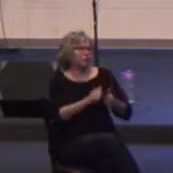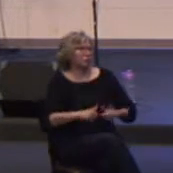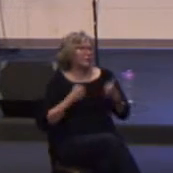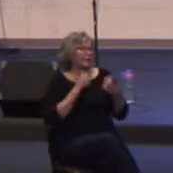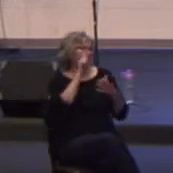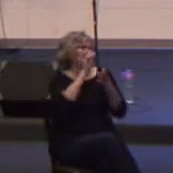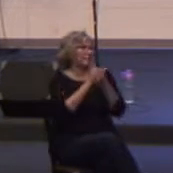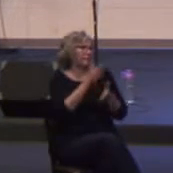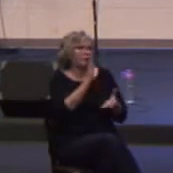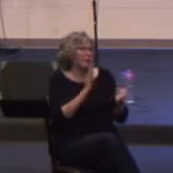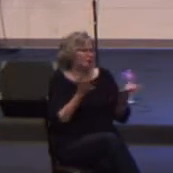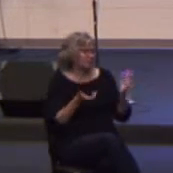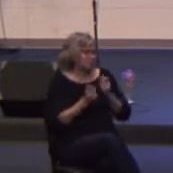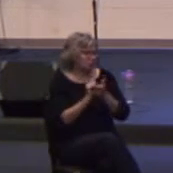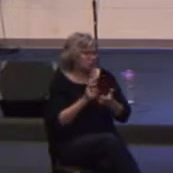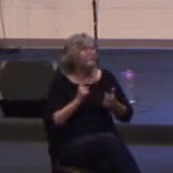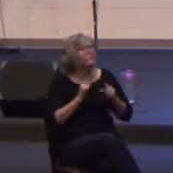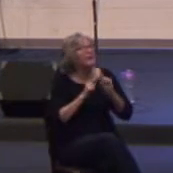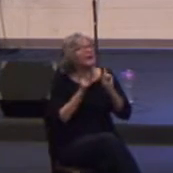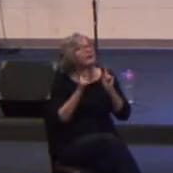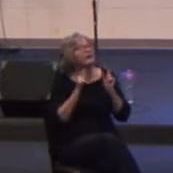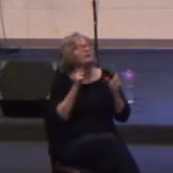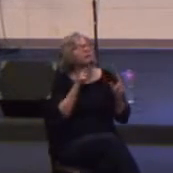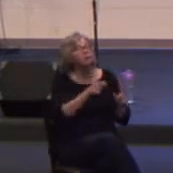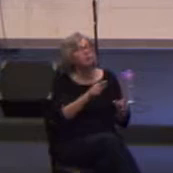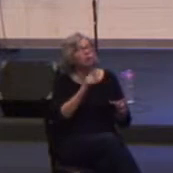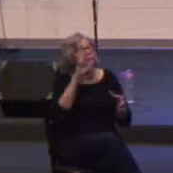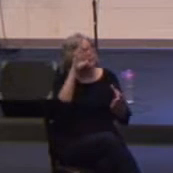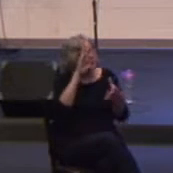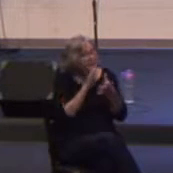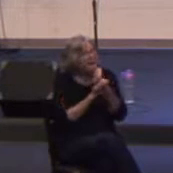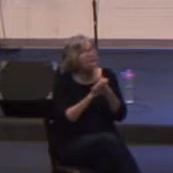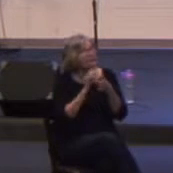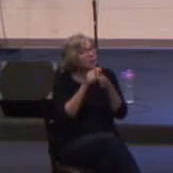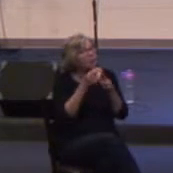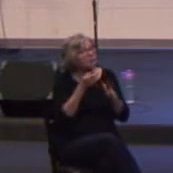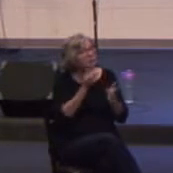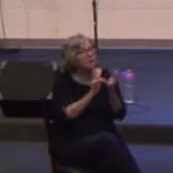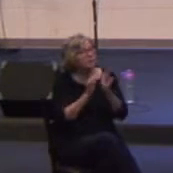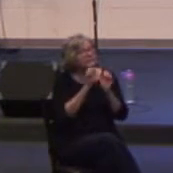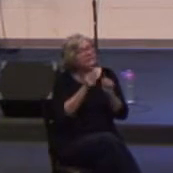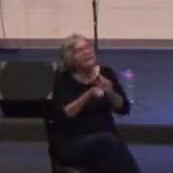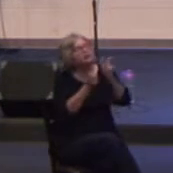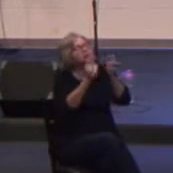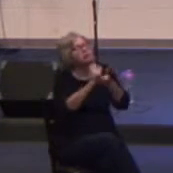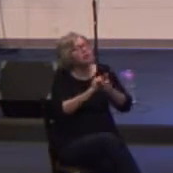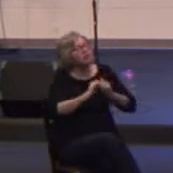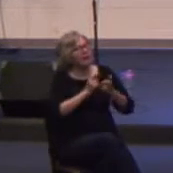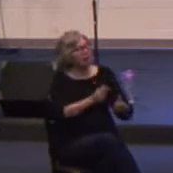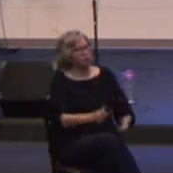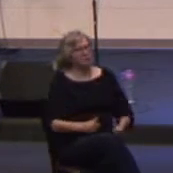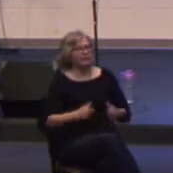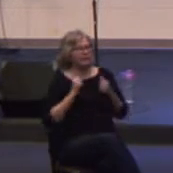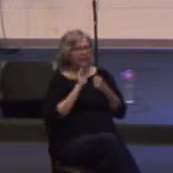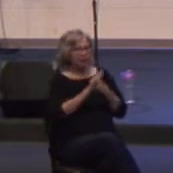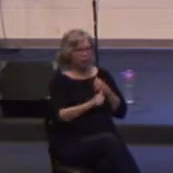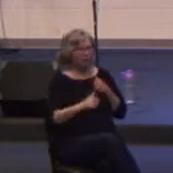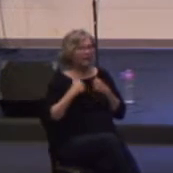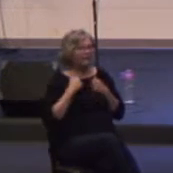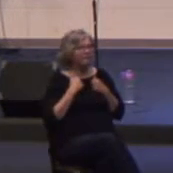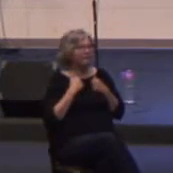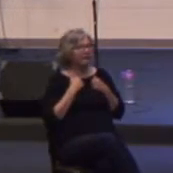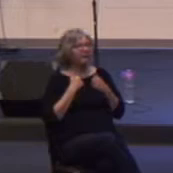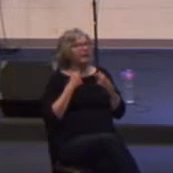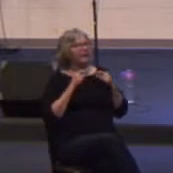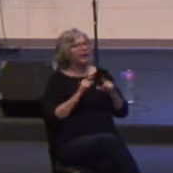any of this. I think if you take these words seriously, these words of Jesus, they can change the way you go about living your life and seeking